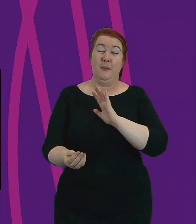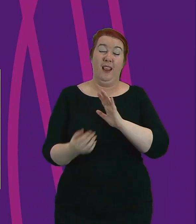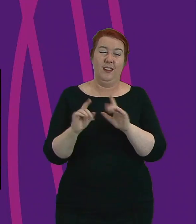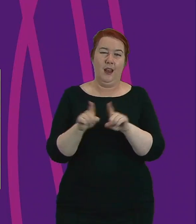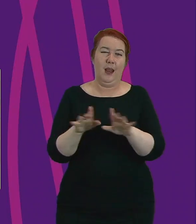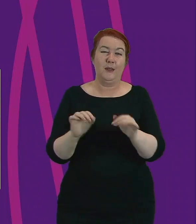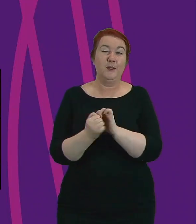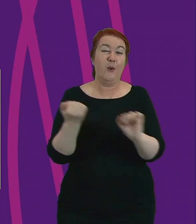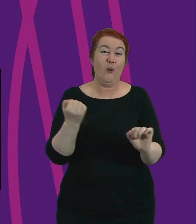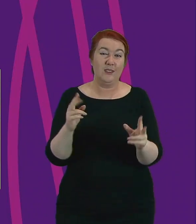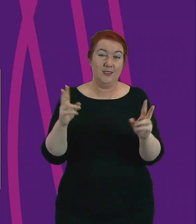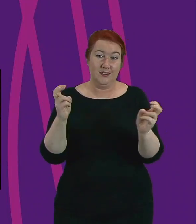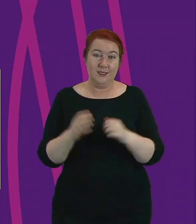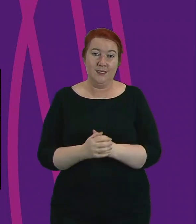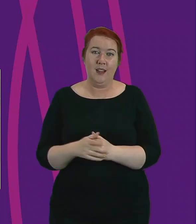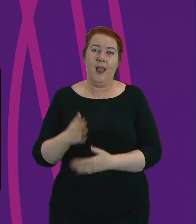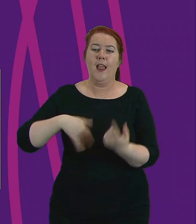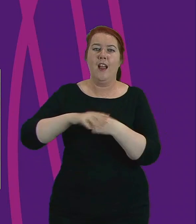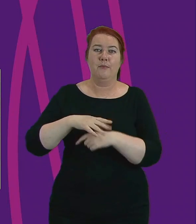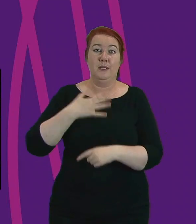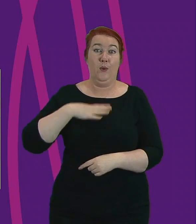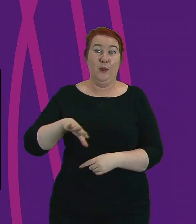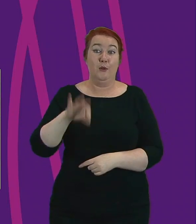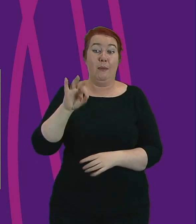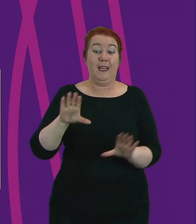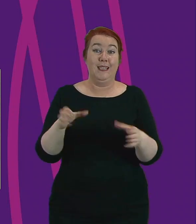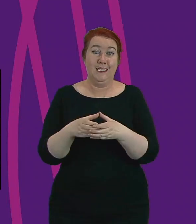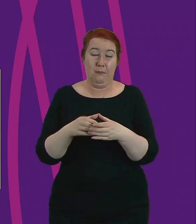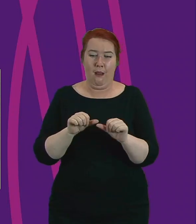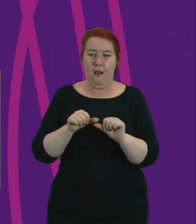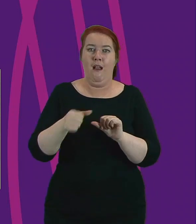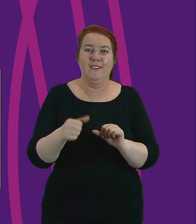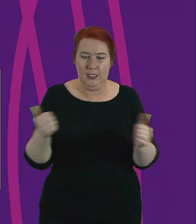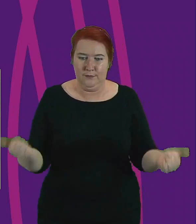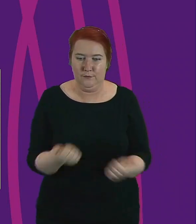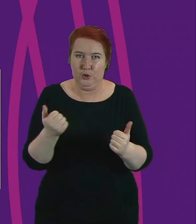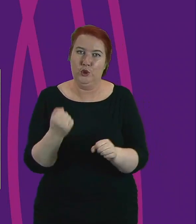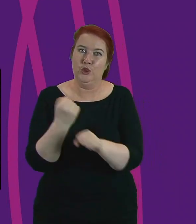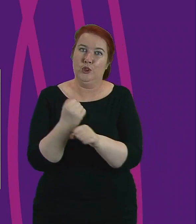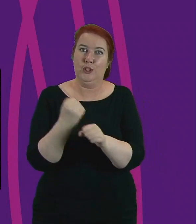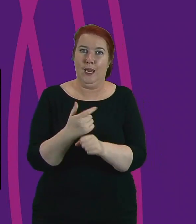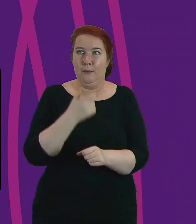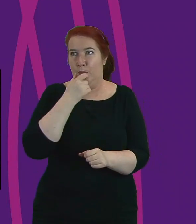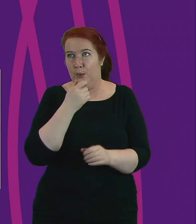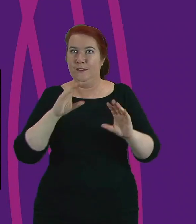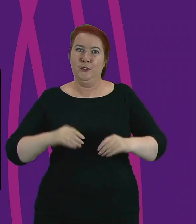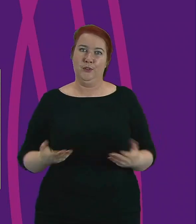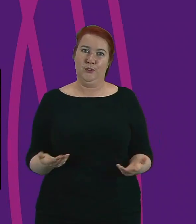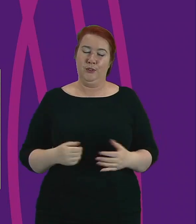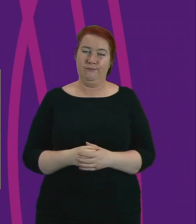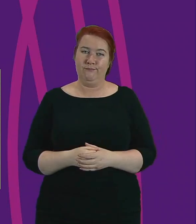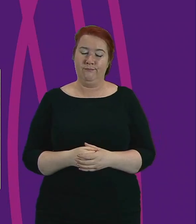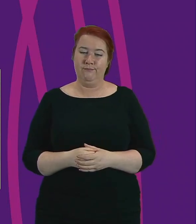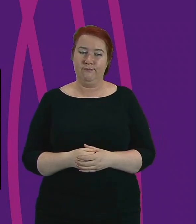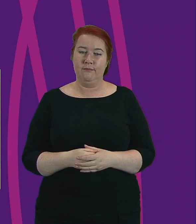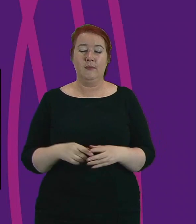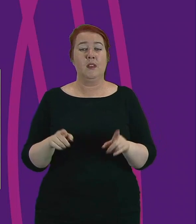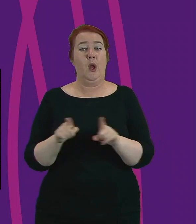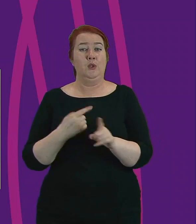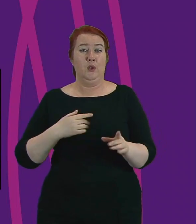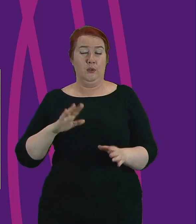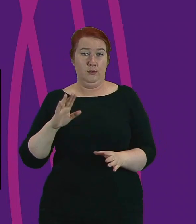Officer, everybody wants to pick the team after the final whistle. And what we've heard today, we heard from Jamie Halker-Johnson talking about the